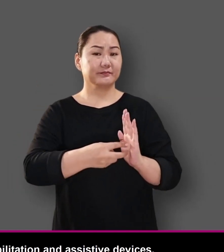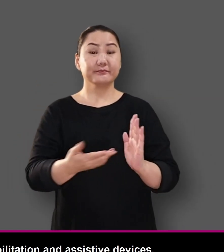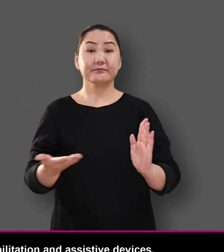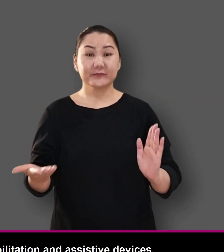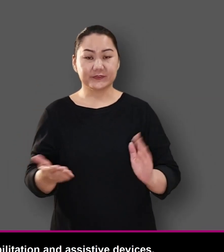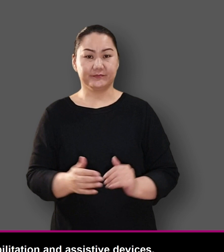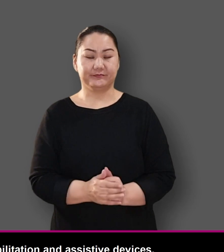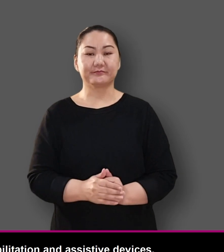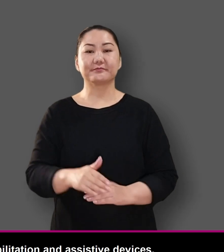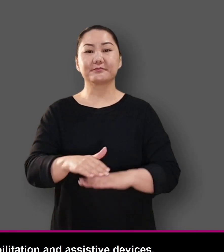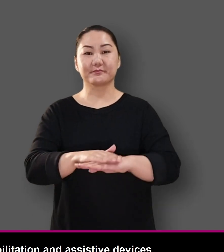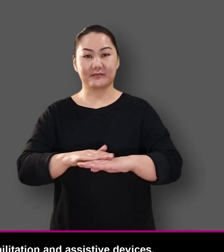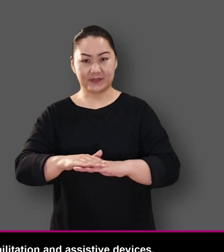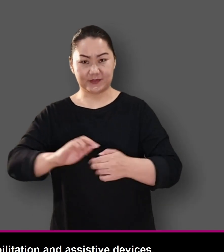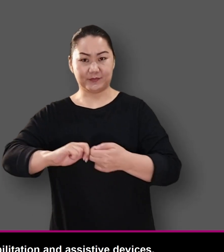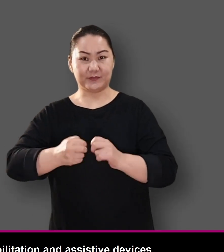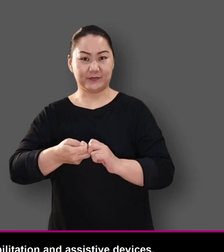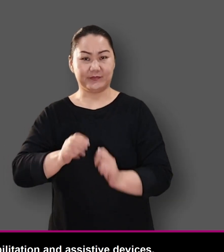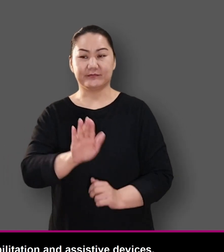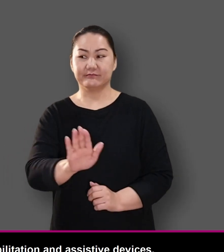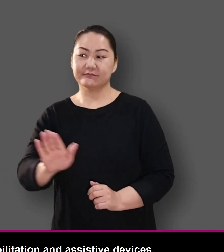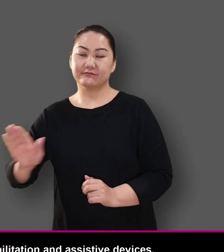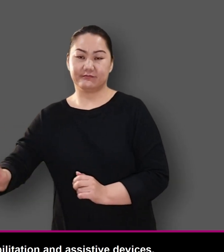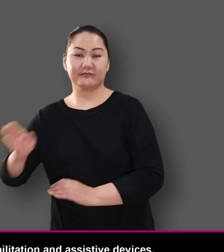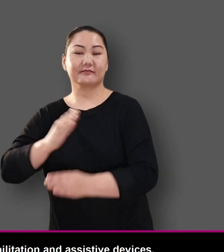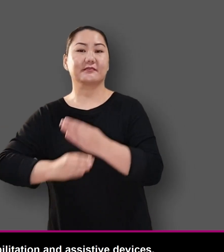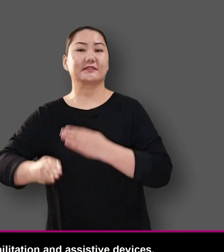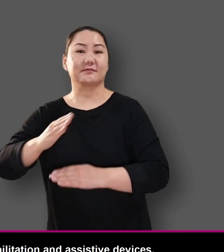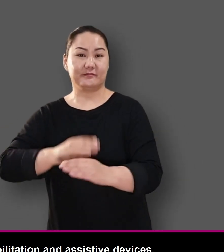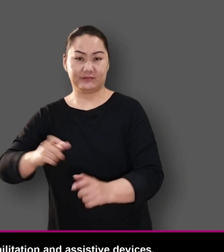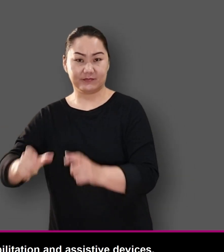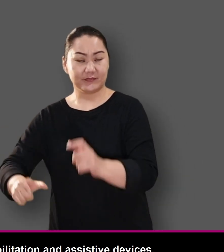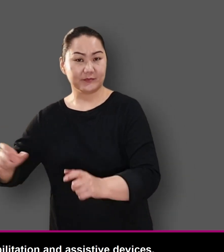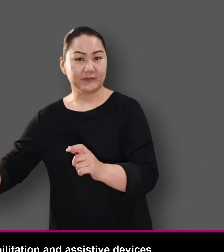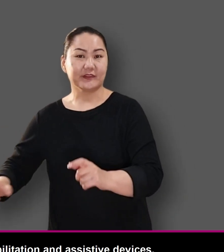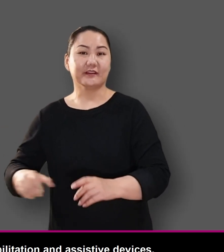is lack of access to rehabilitation and assistive devices.